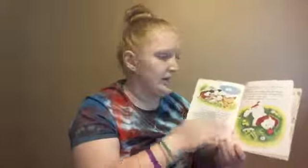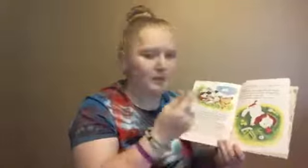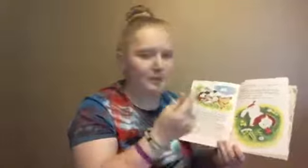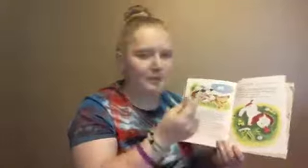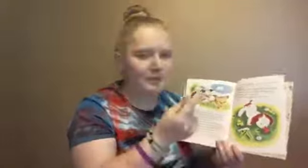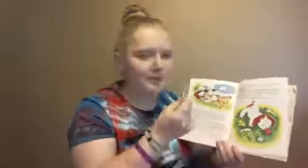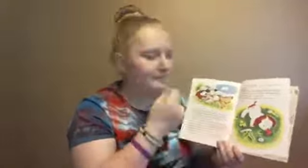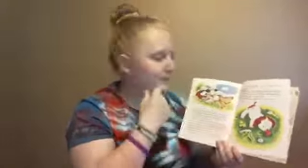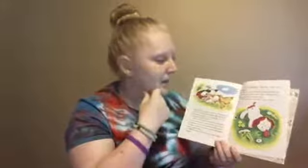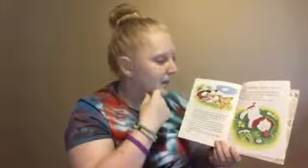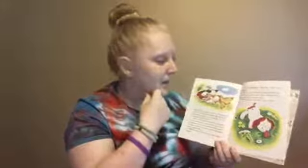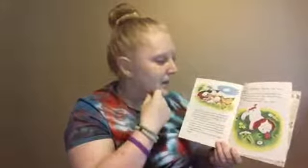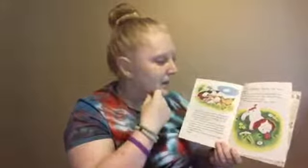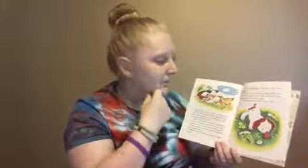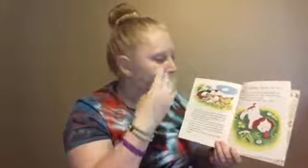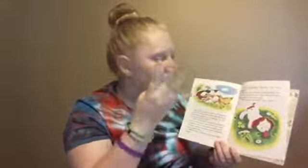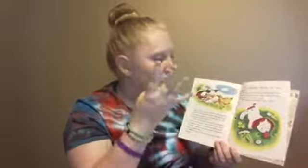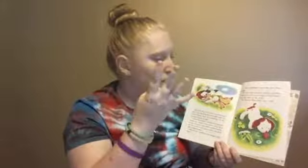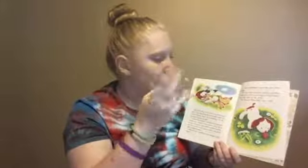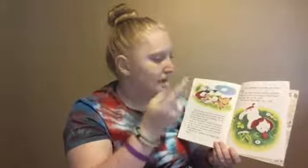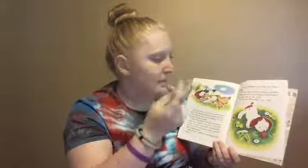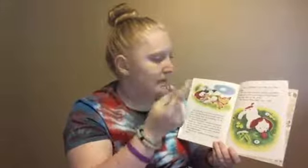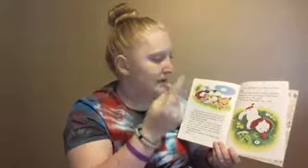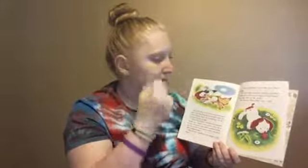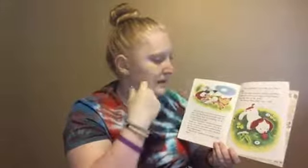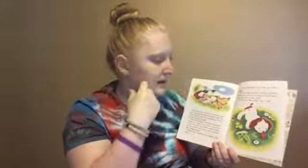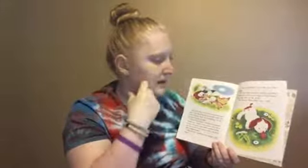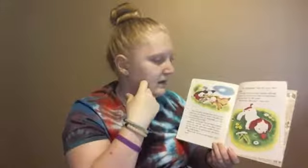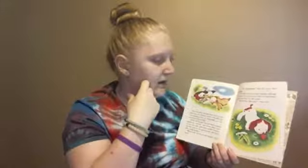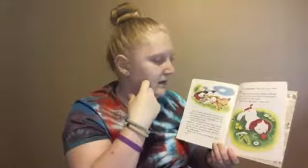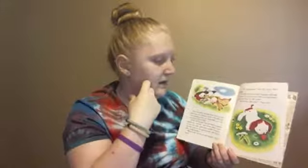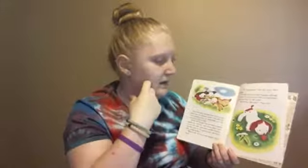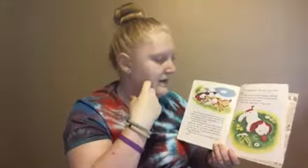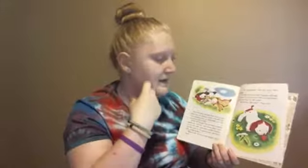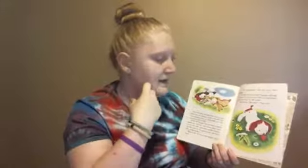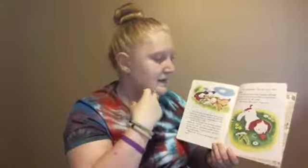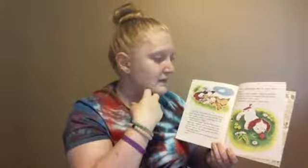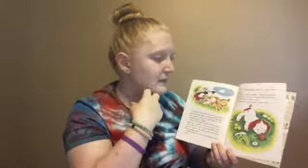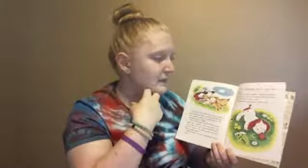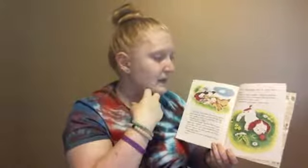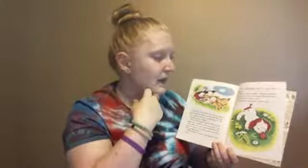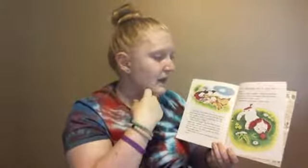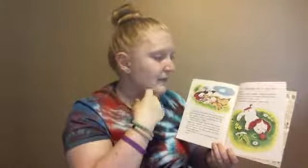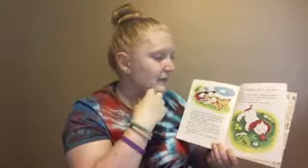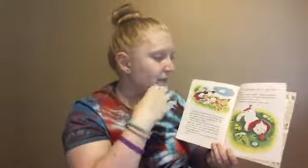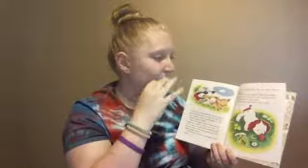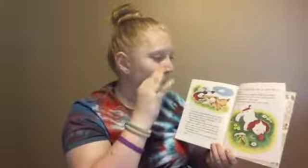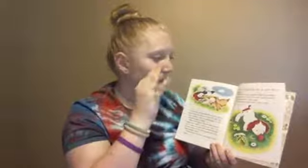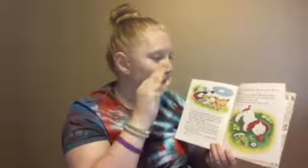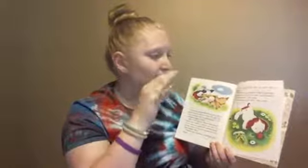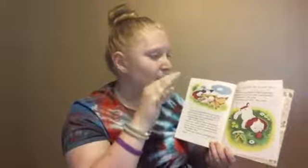little puppy. The 4 little puppies looked, and they could see it too. It was a ripe